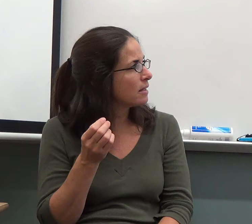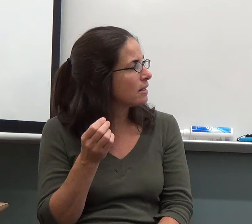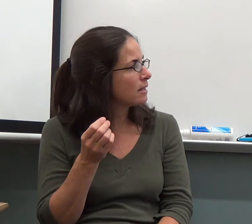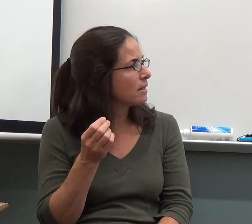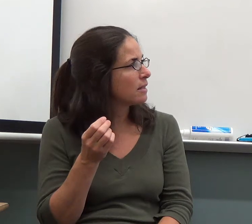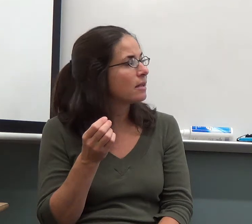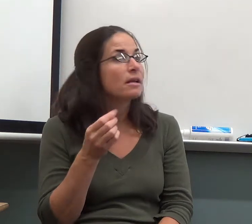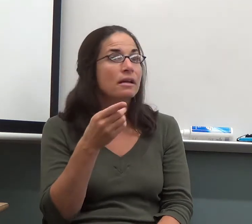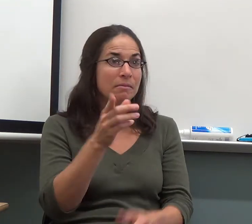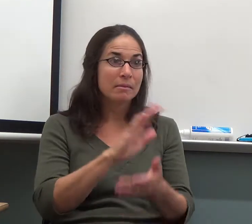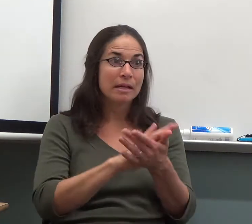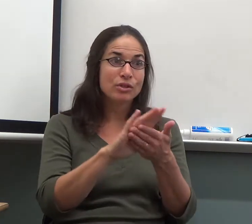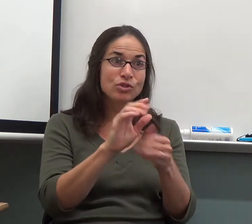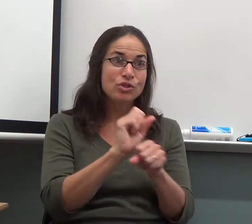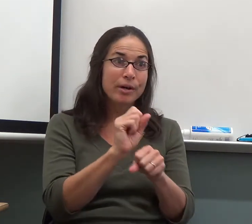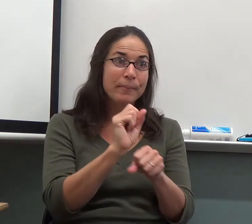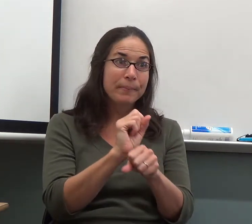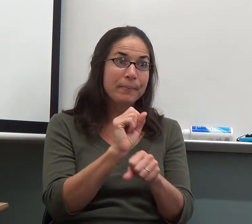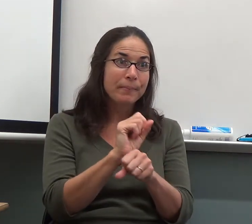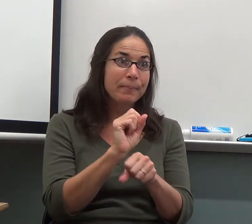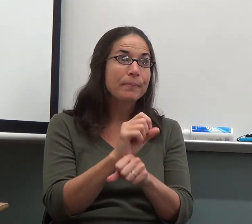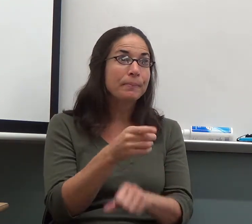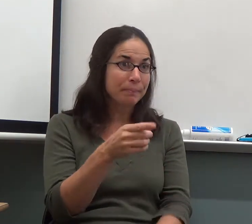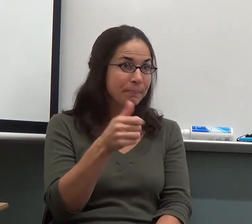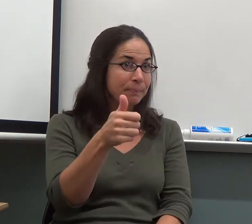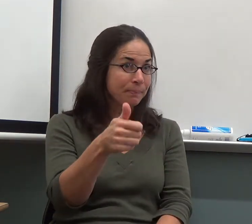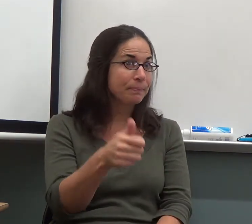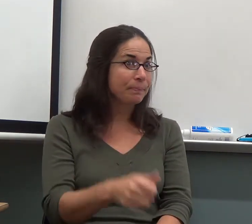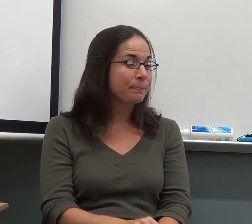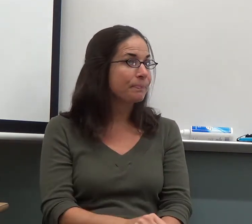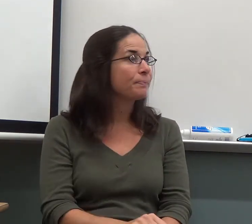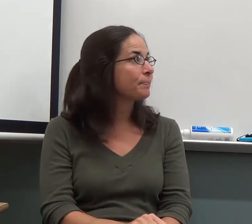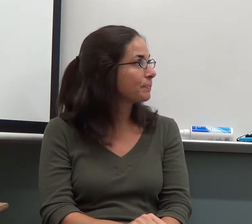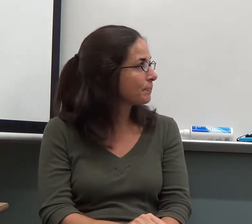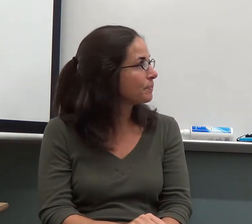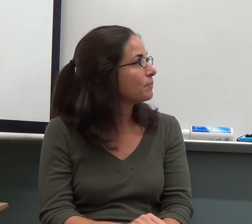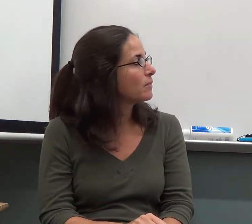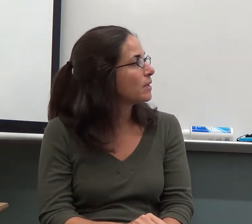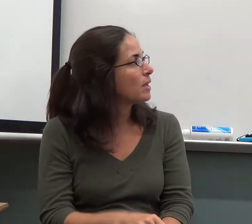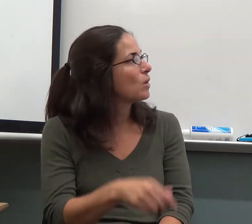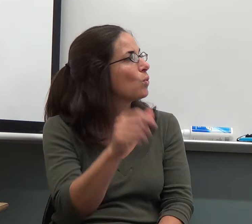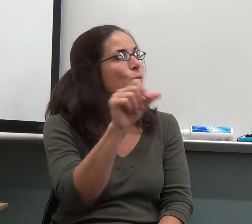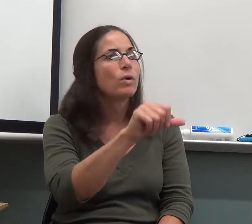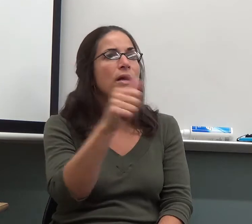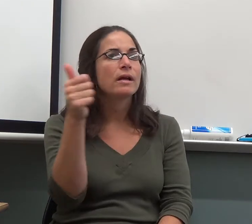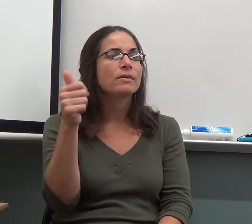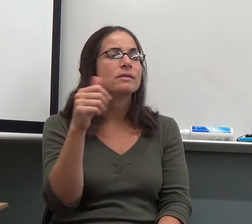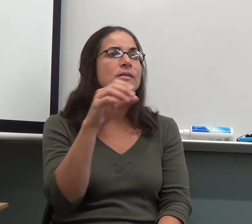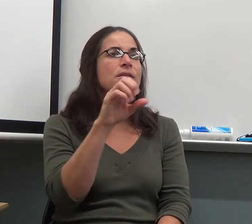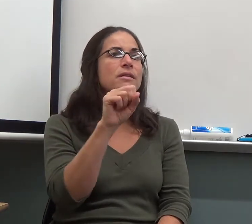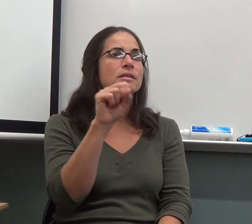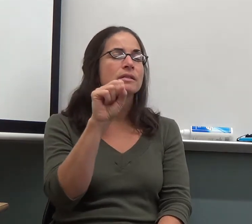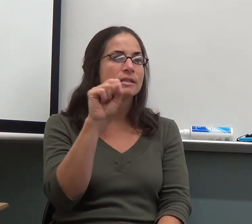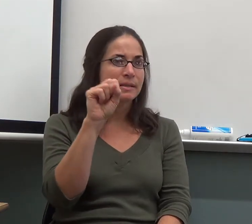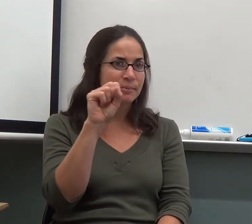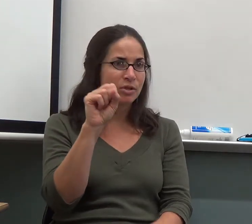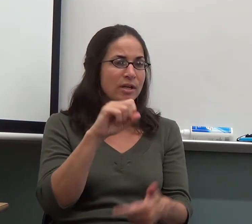Nice job. Okay, so look what else I have. A subject, a verb,